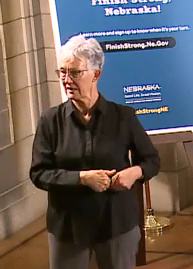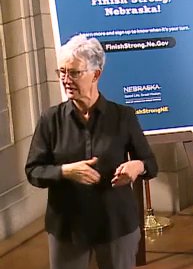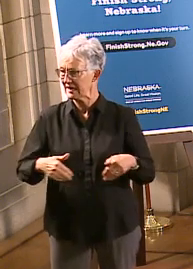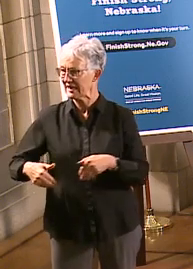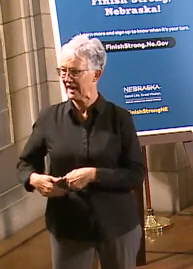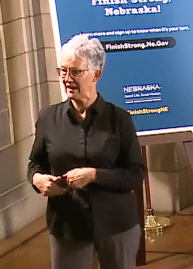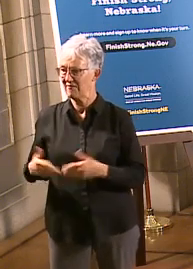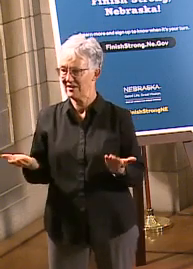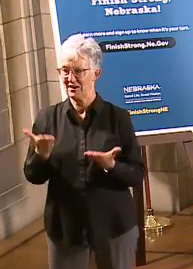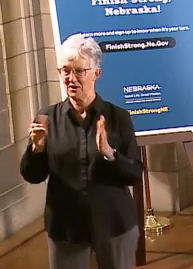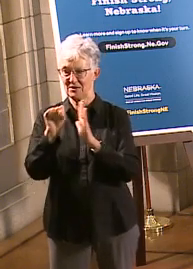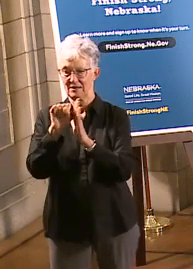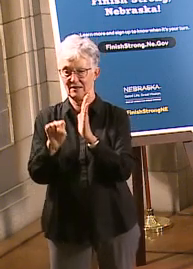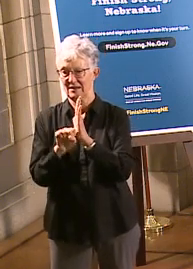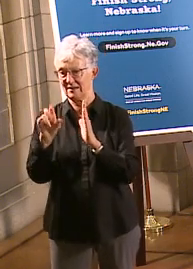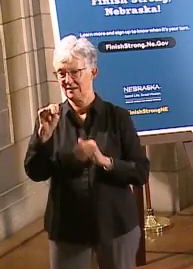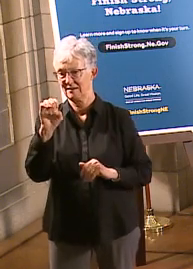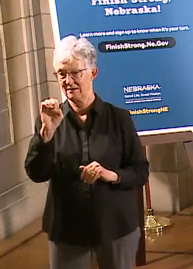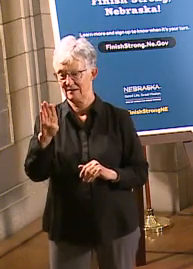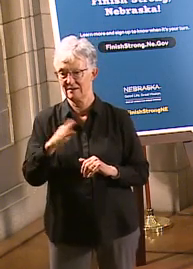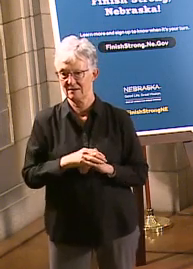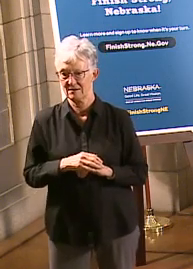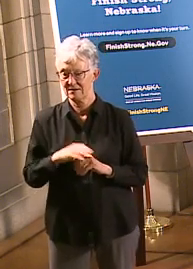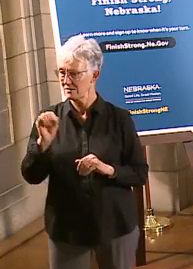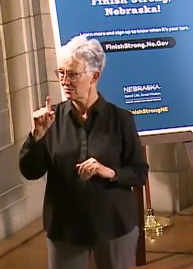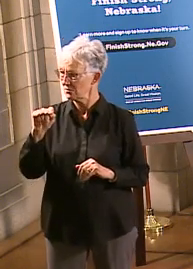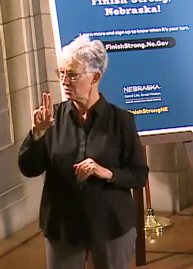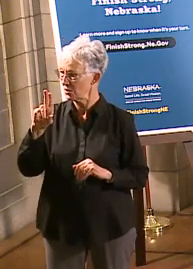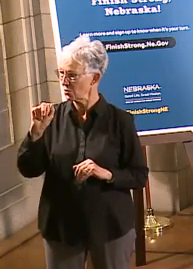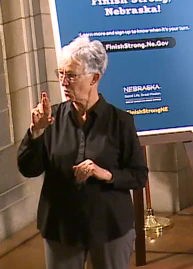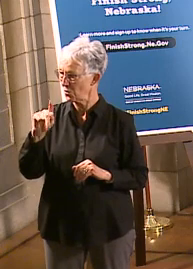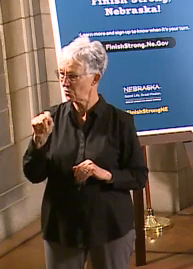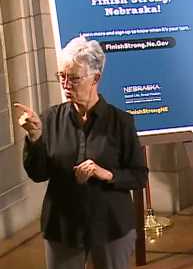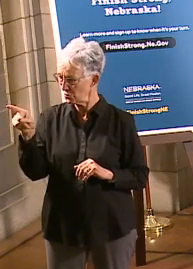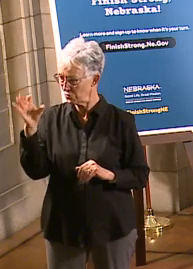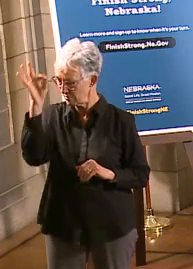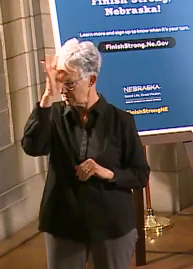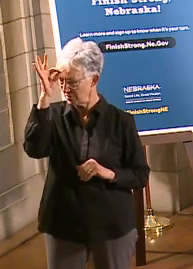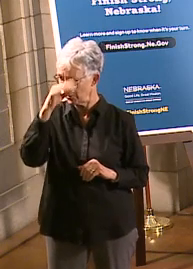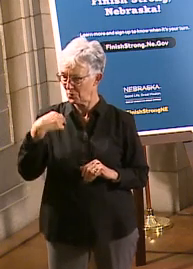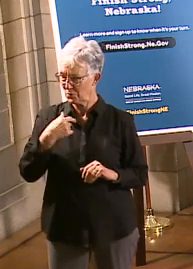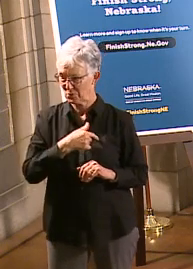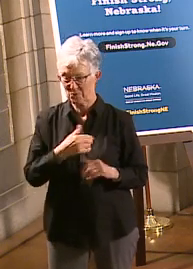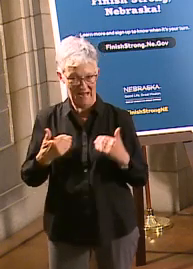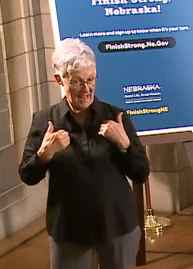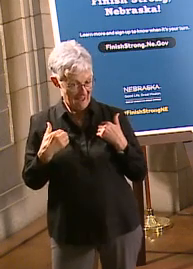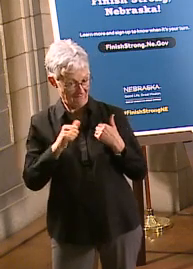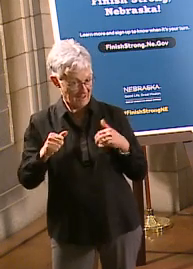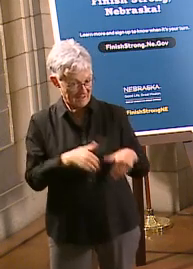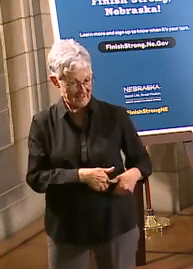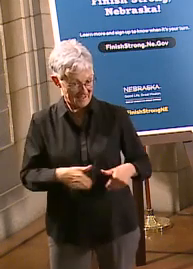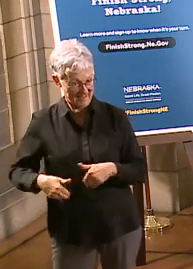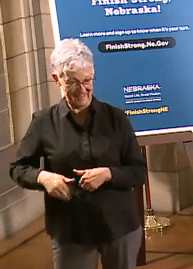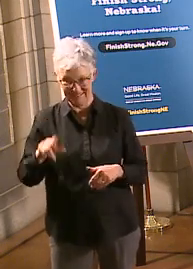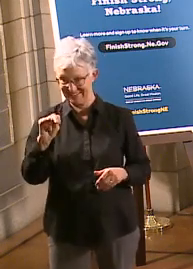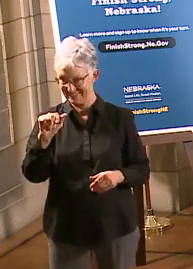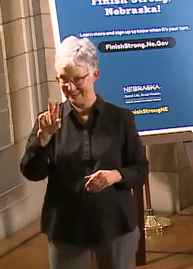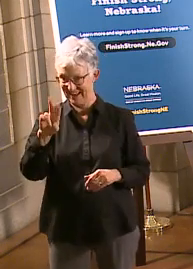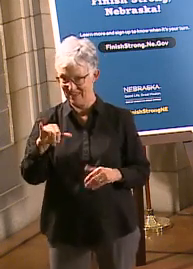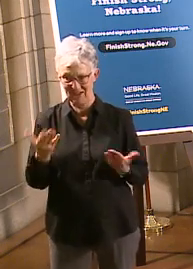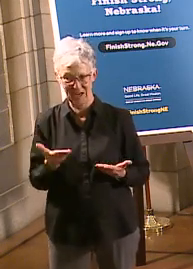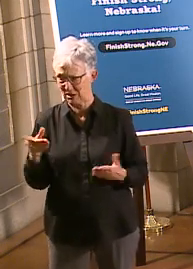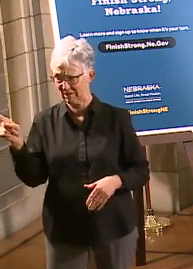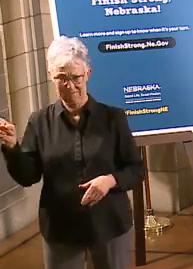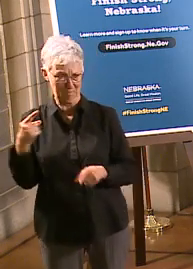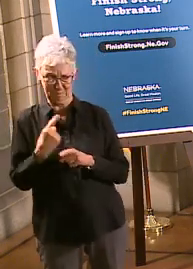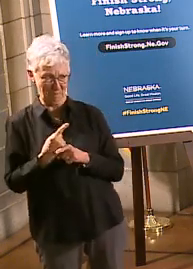Nebraska. Now, Stuart, I'm guessing you didn't even know we had a Navy, did you? No, he did not. Now, I'm going to spare